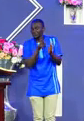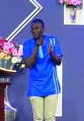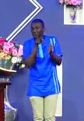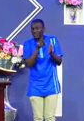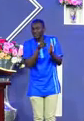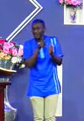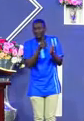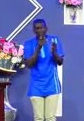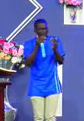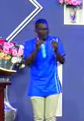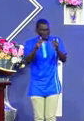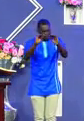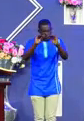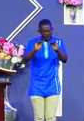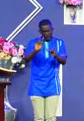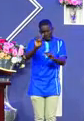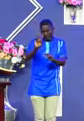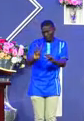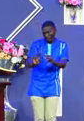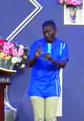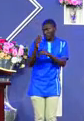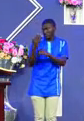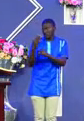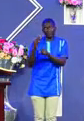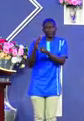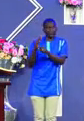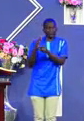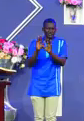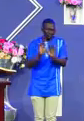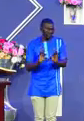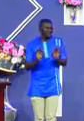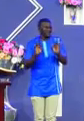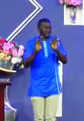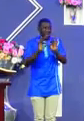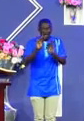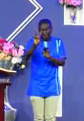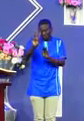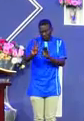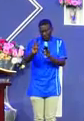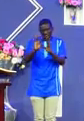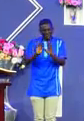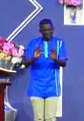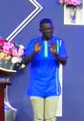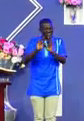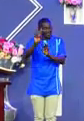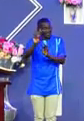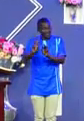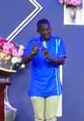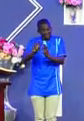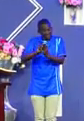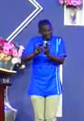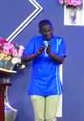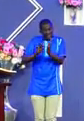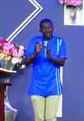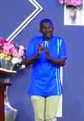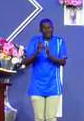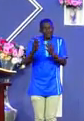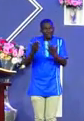Olunyiriri olw'okutaano. Verse 5. Lwe lunyiriri lwange olukulu mu text eno gye tusomye. Is my key scripture in the text that we've